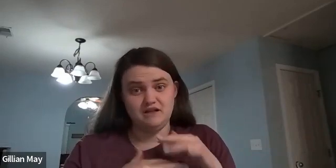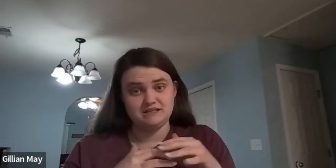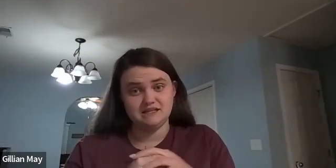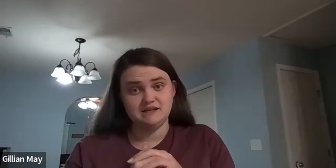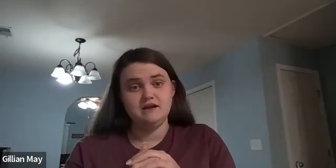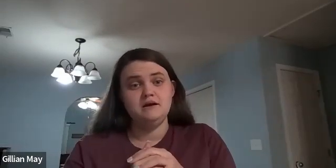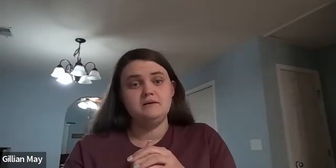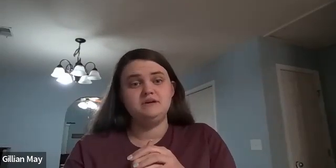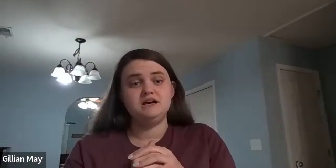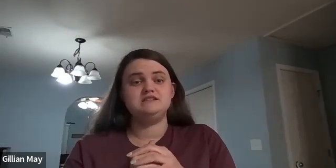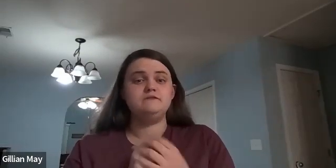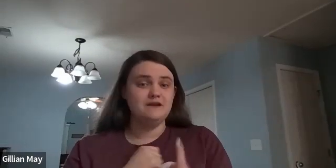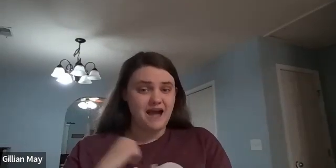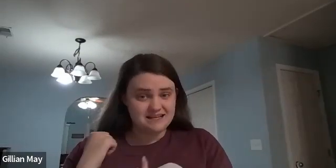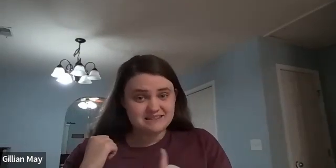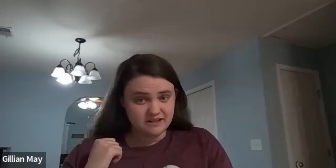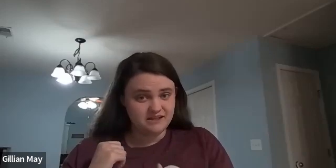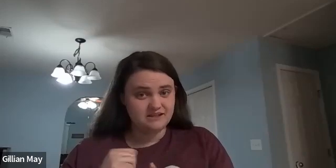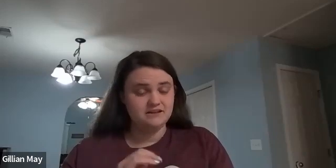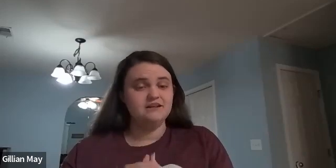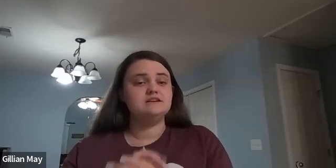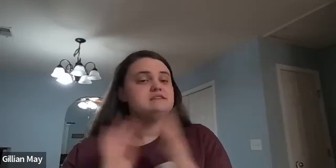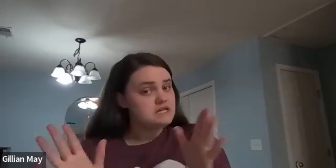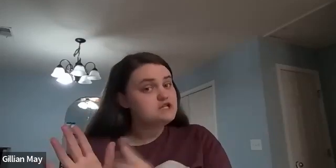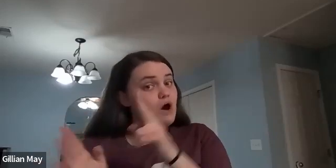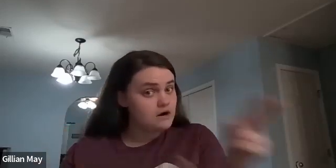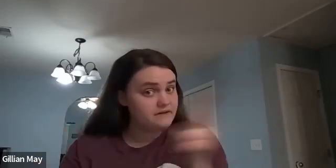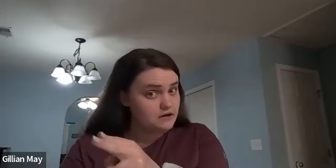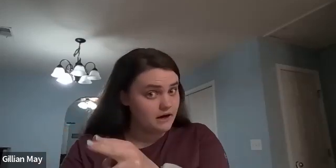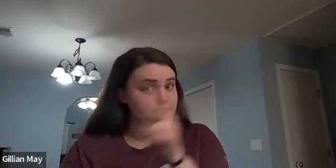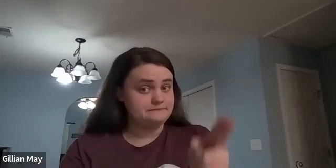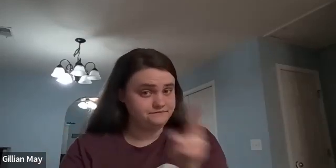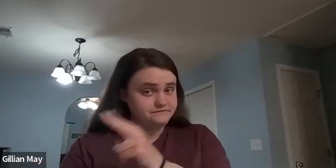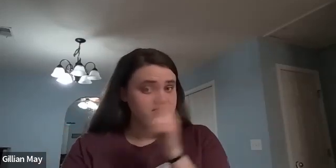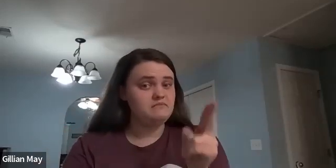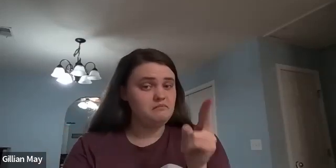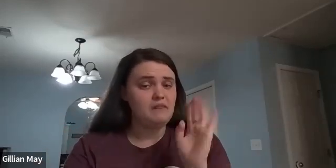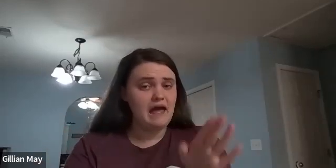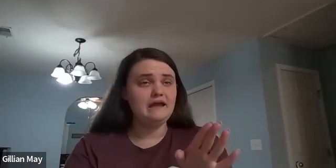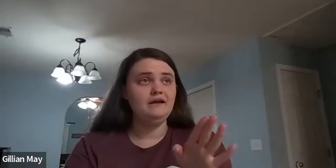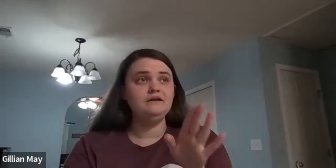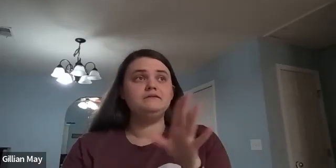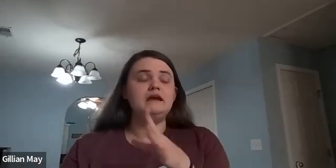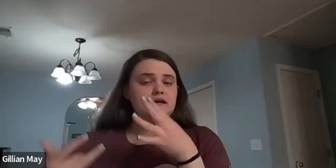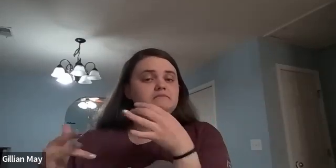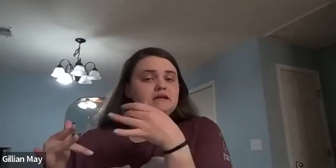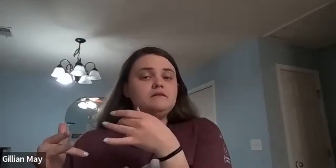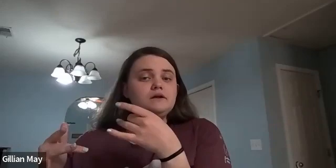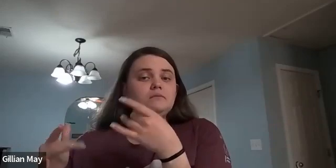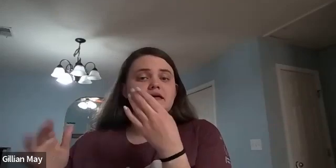socializing because they're very isolated. Now, some kids who are hard of hearing, like they